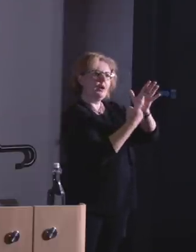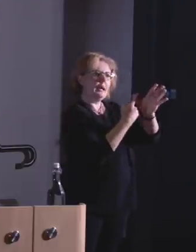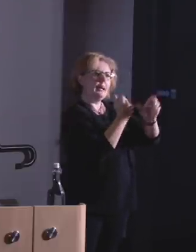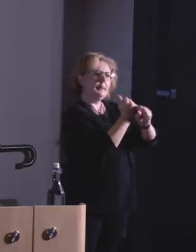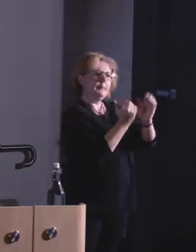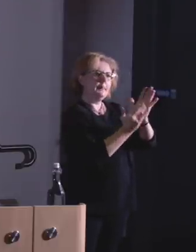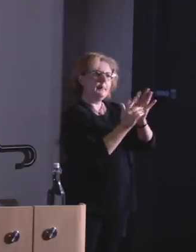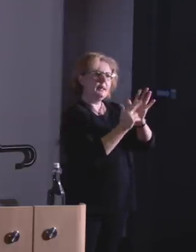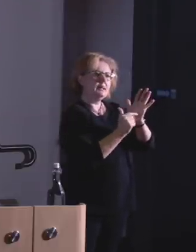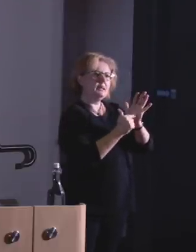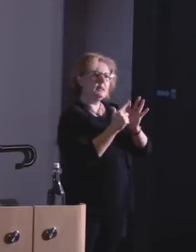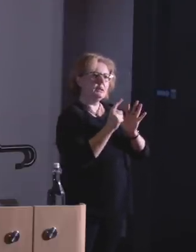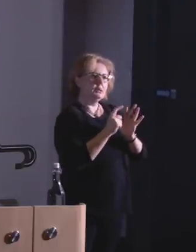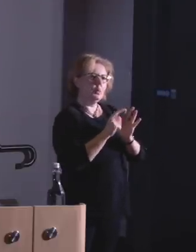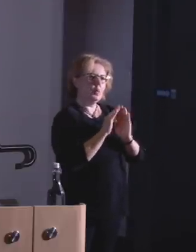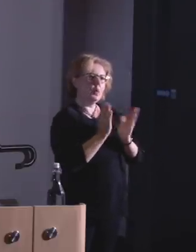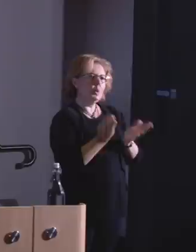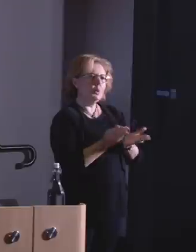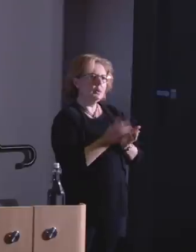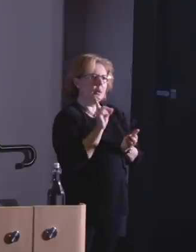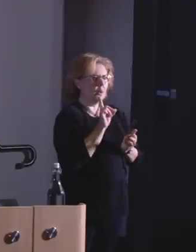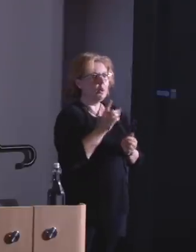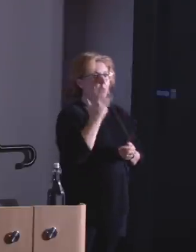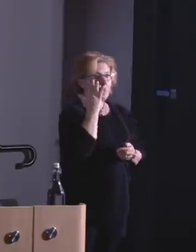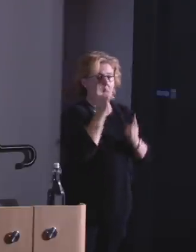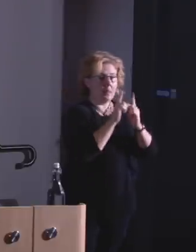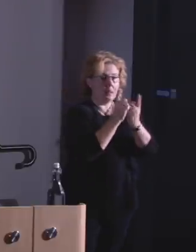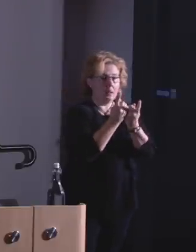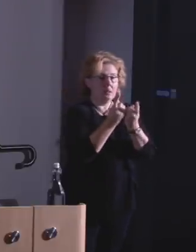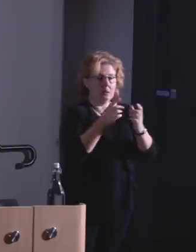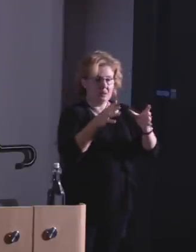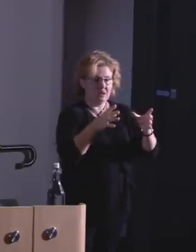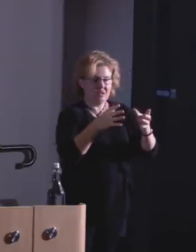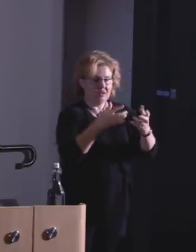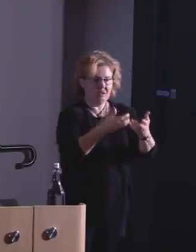reaction when things begin to break apart?